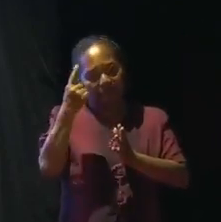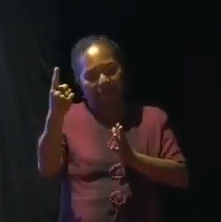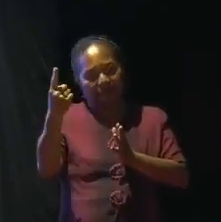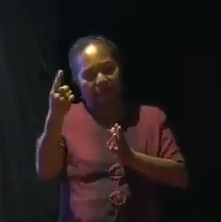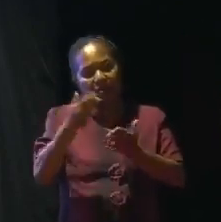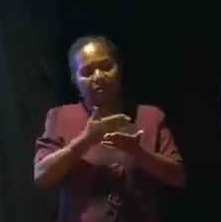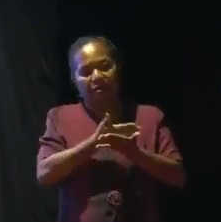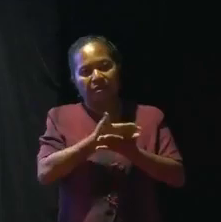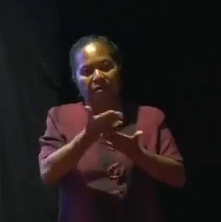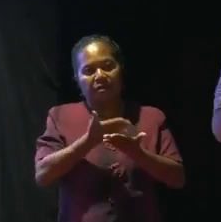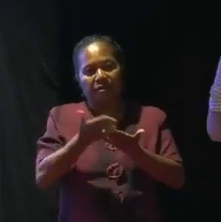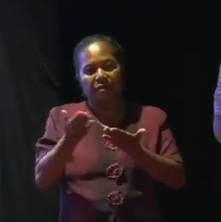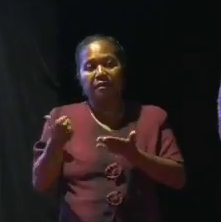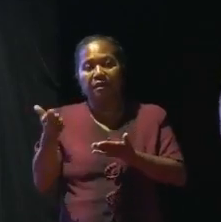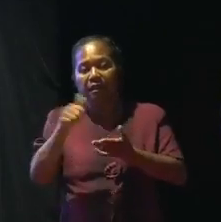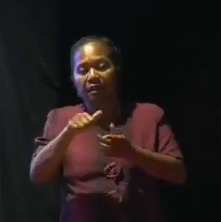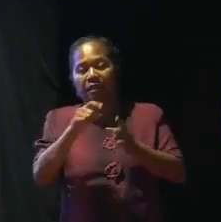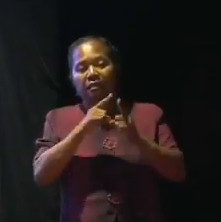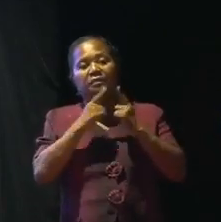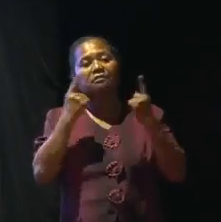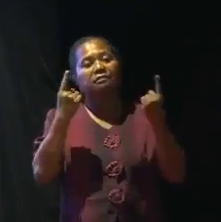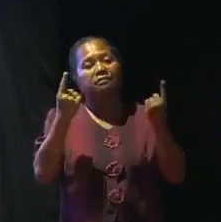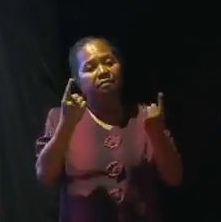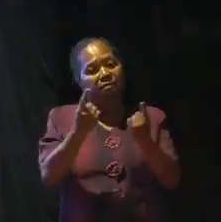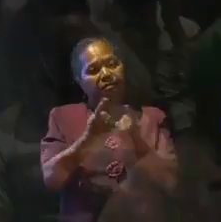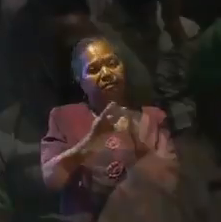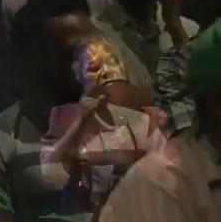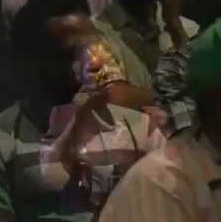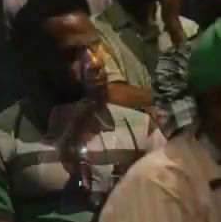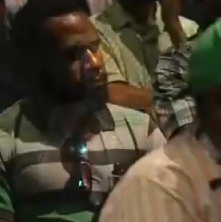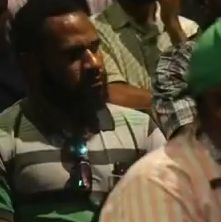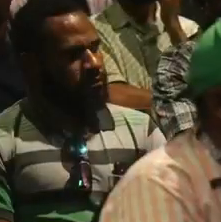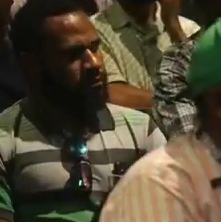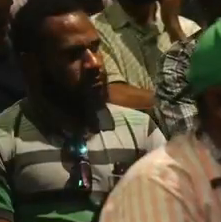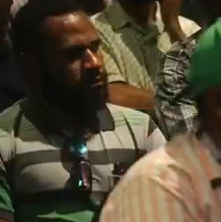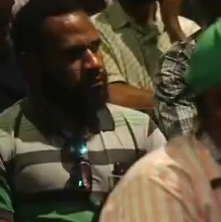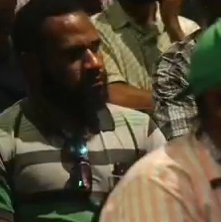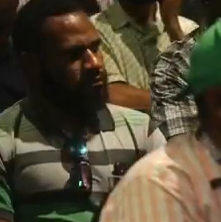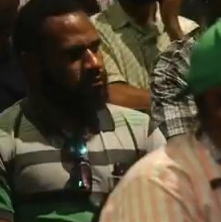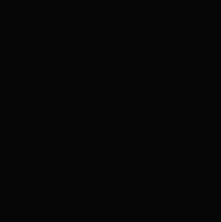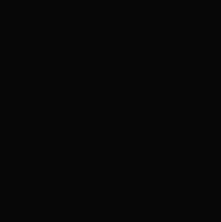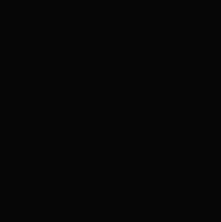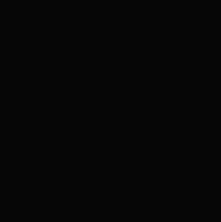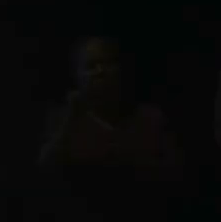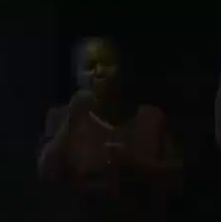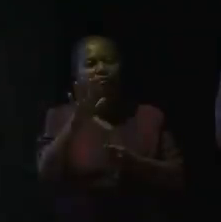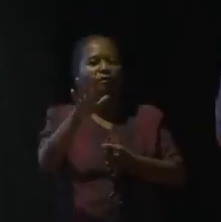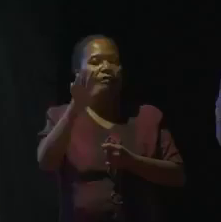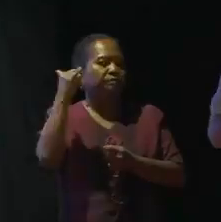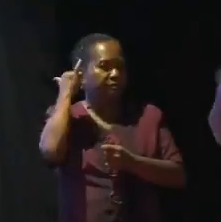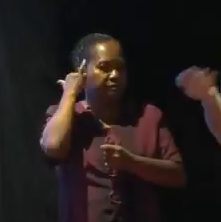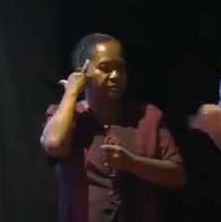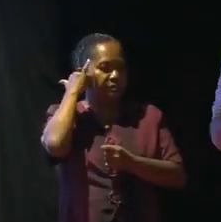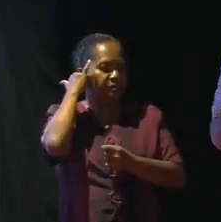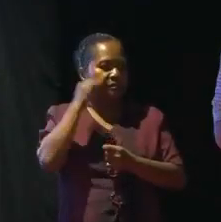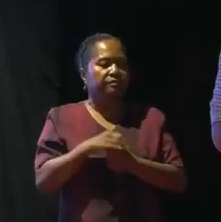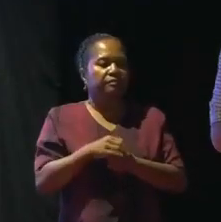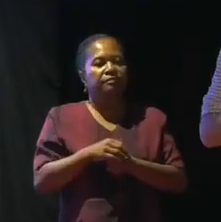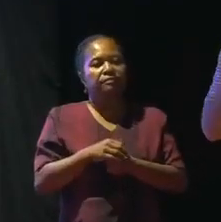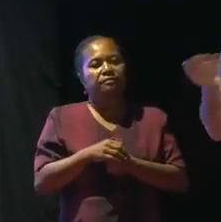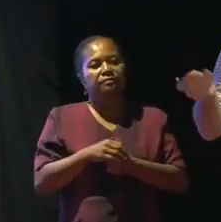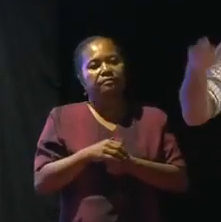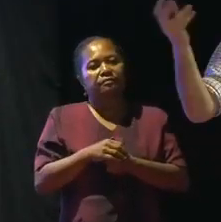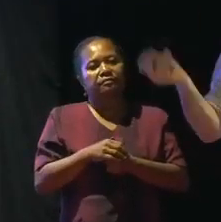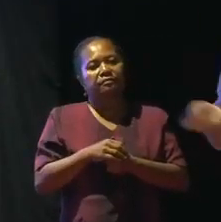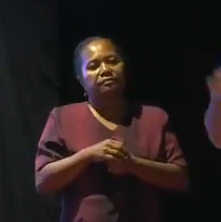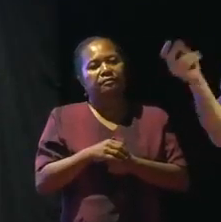service delivery, anything that you do at a front counter, eventually you should be able to do from a mobile phone. Okay, and a mobile phone